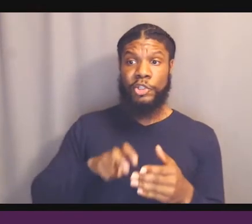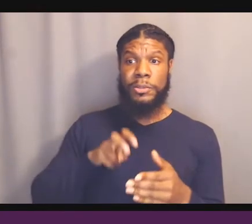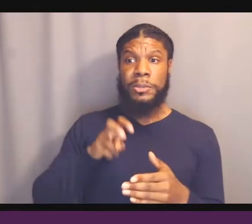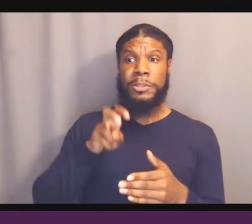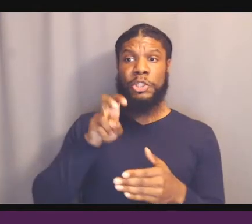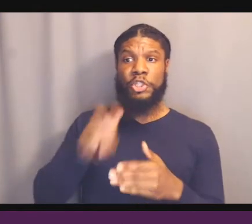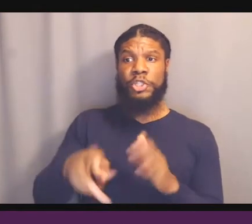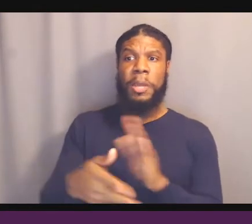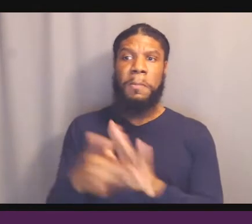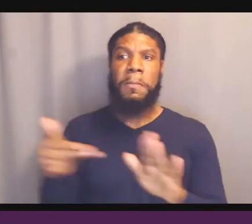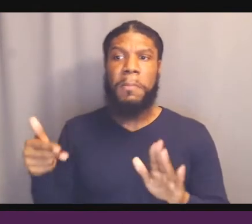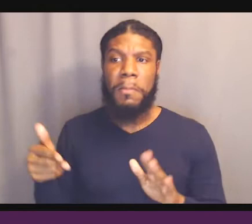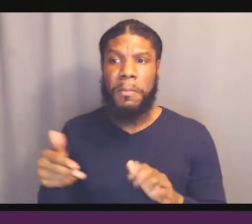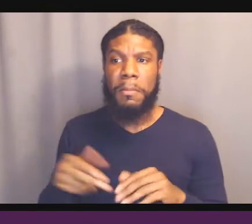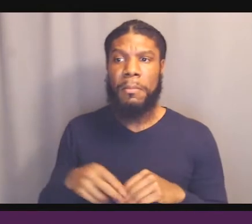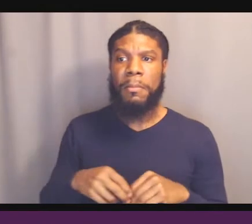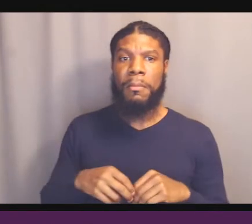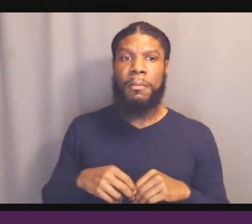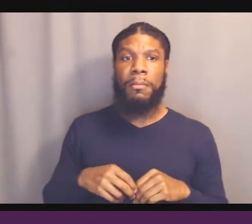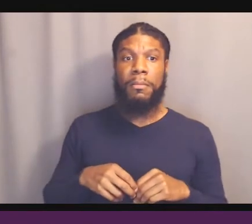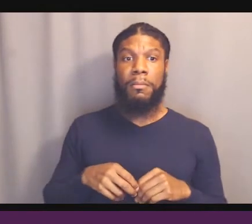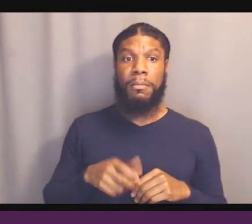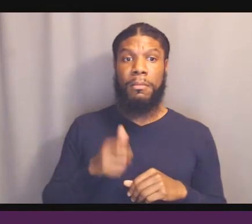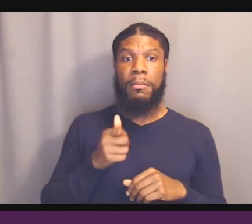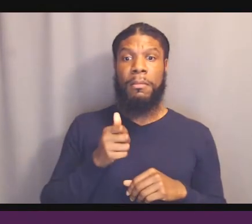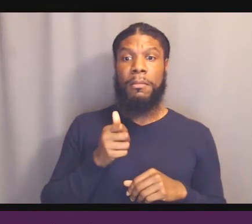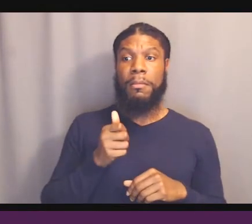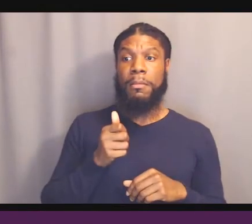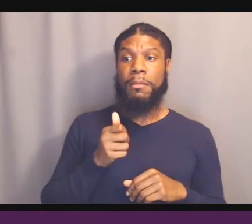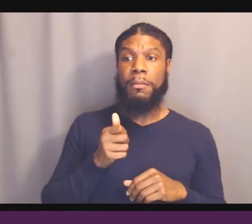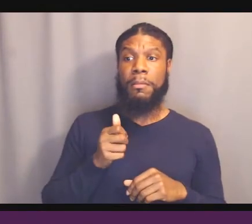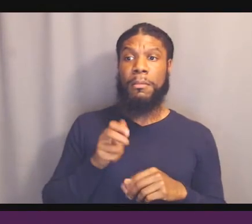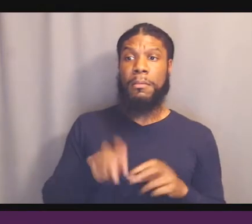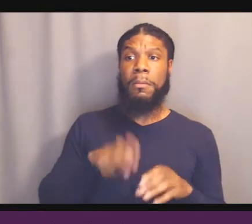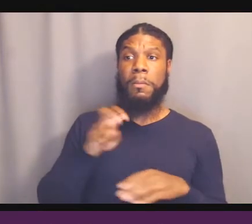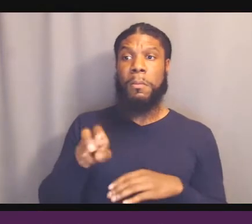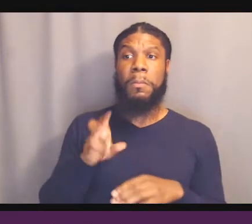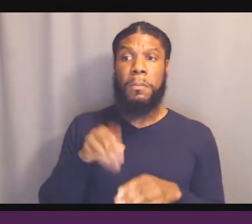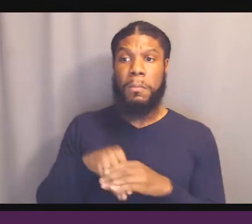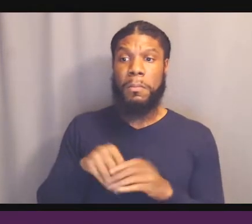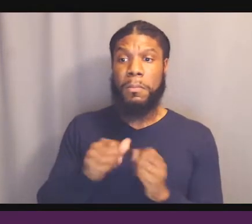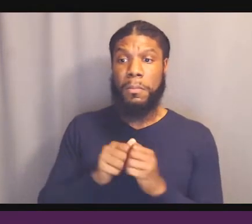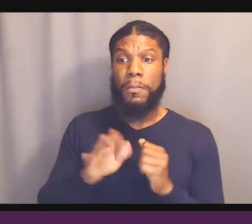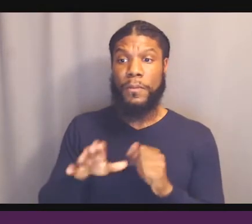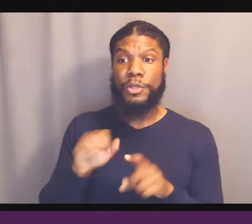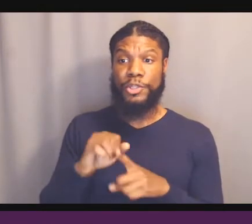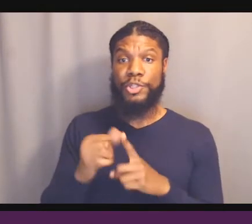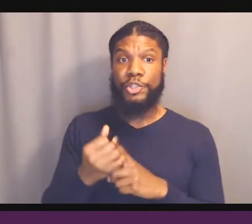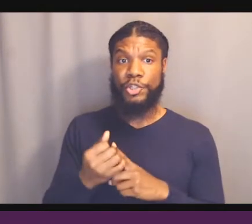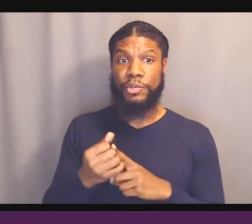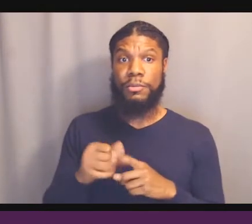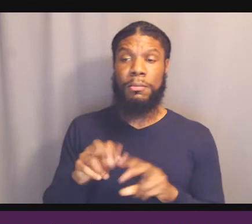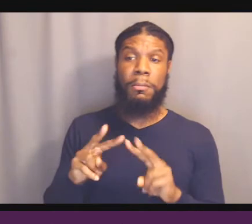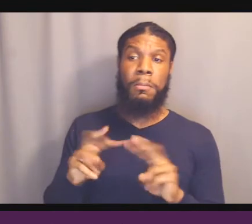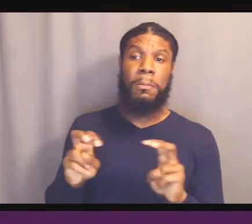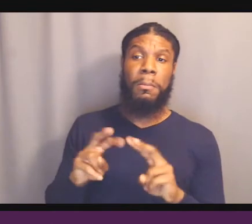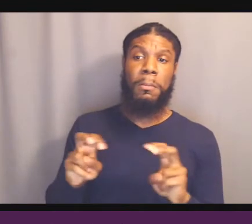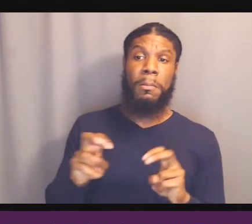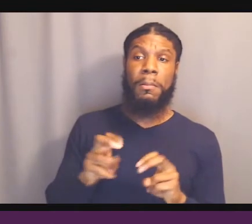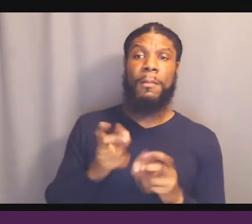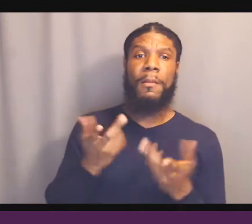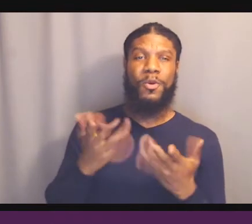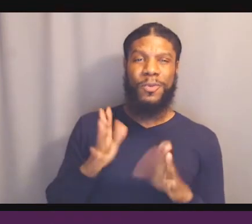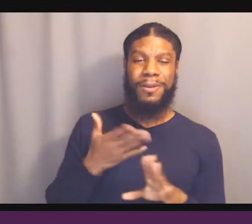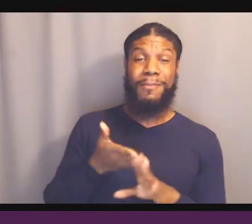before improperly inserting himself into her situation and completely assessed what was going